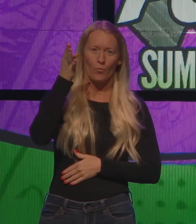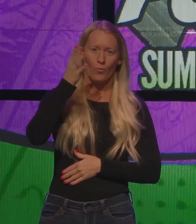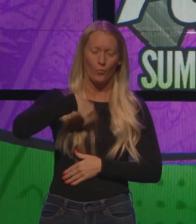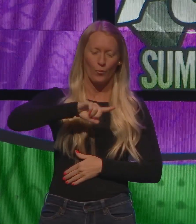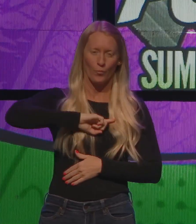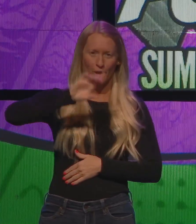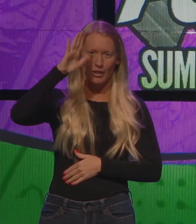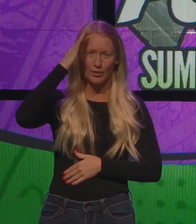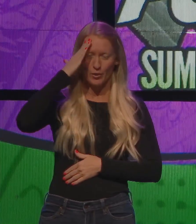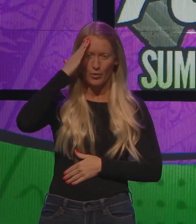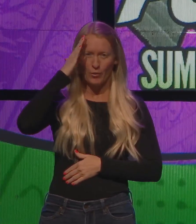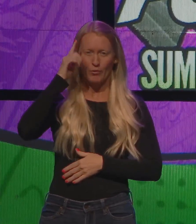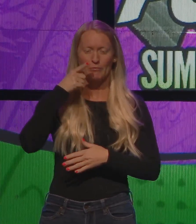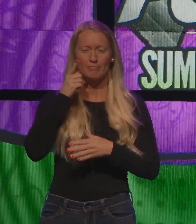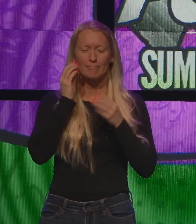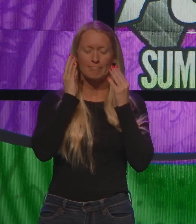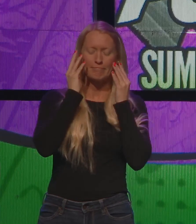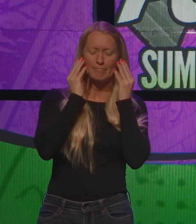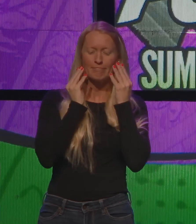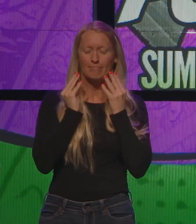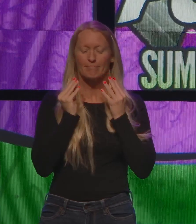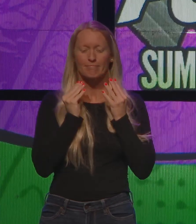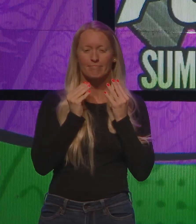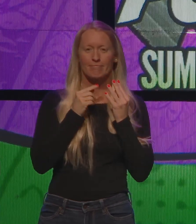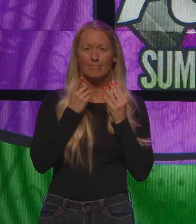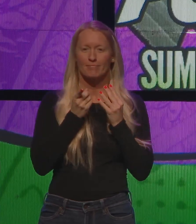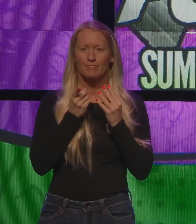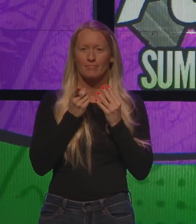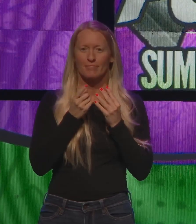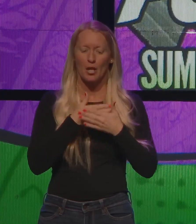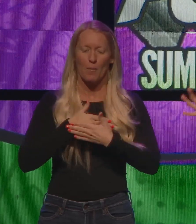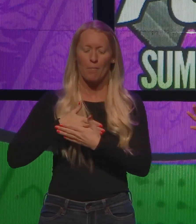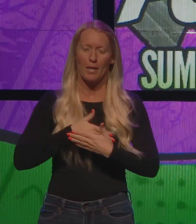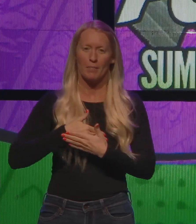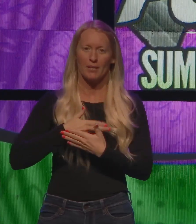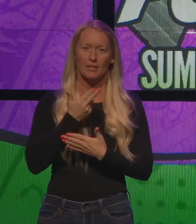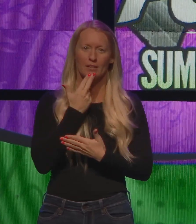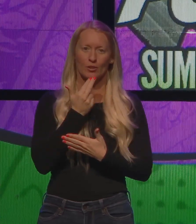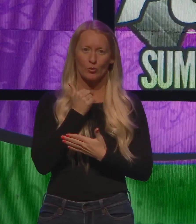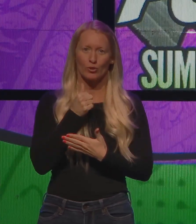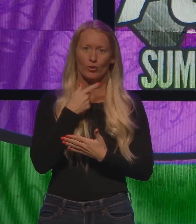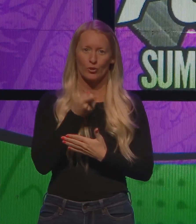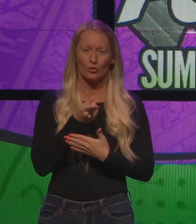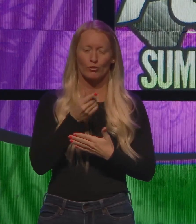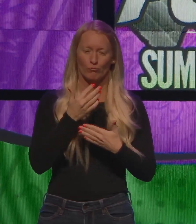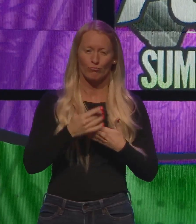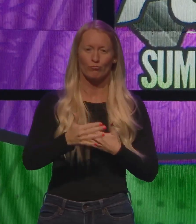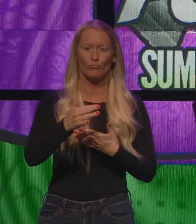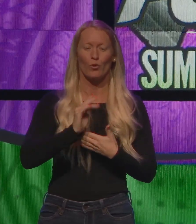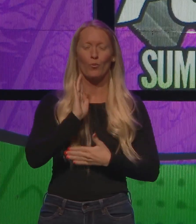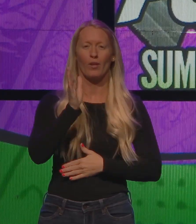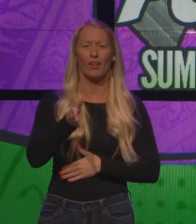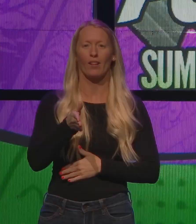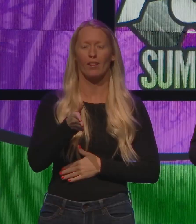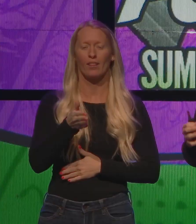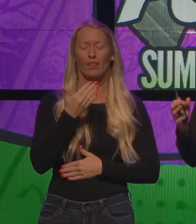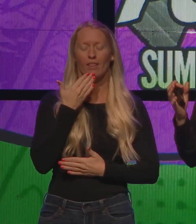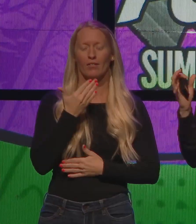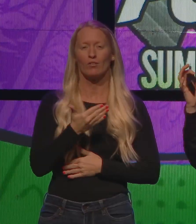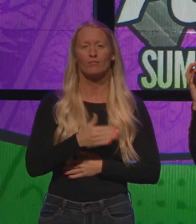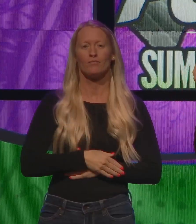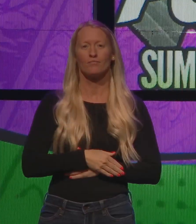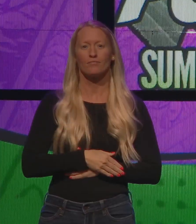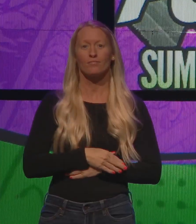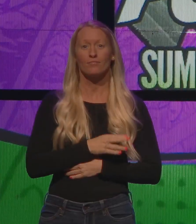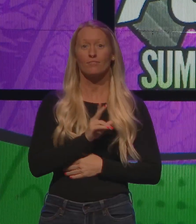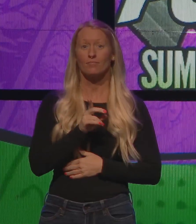The, wrinkly, it's okay. They get cuter, thankfully. But hormones were doing its thing, and I